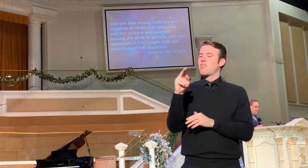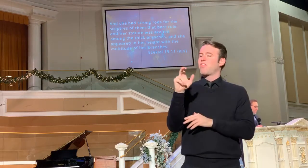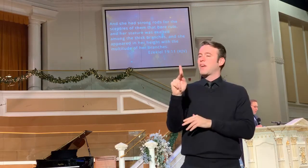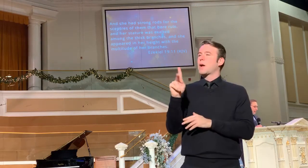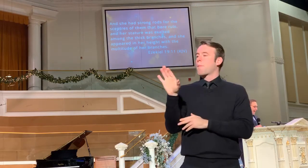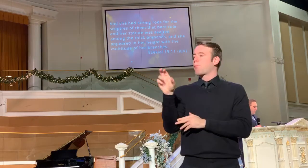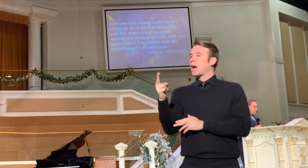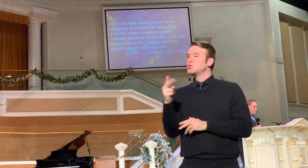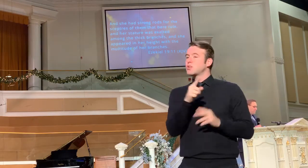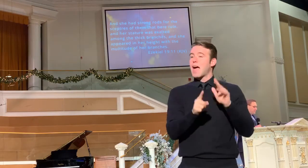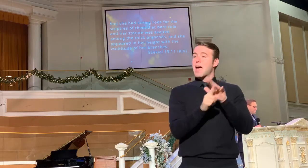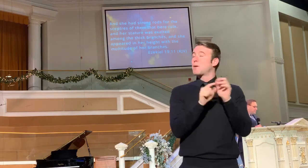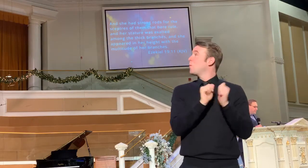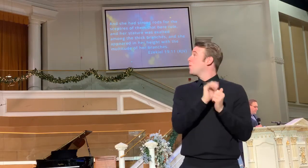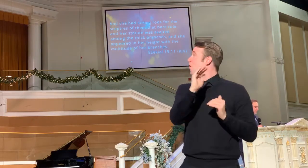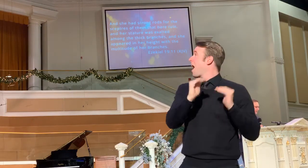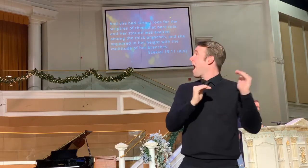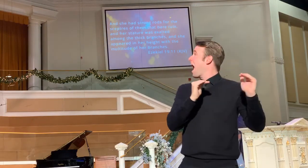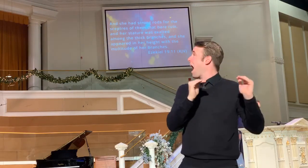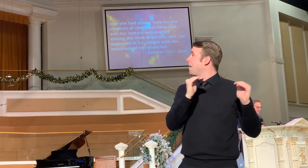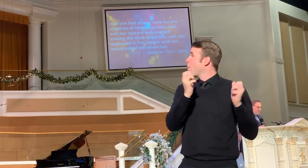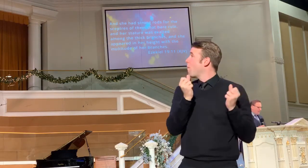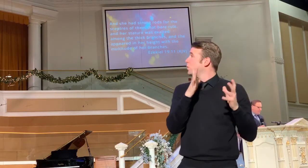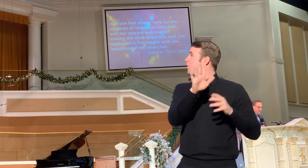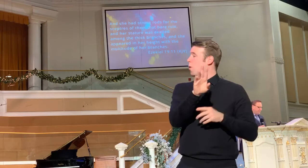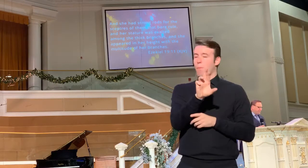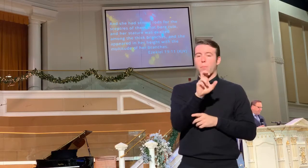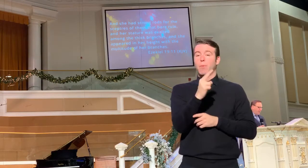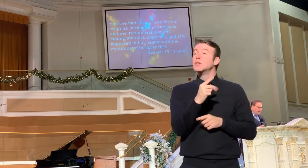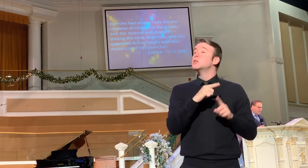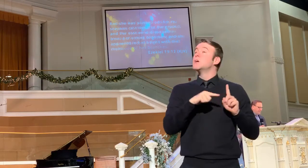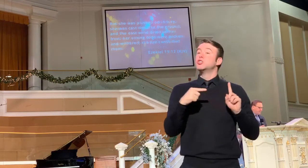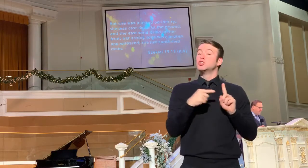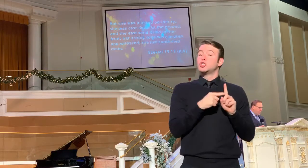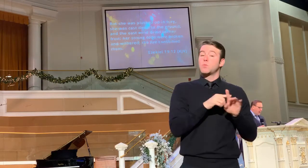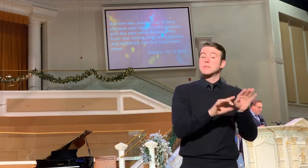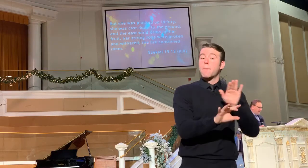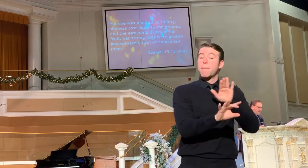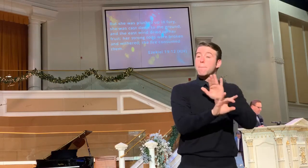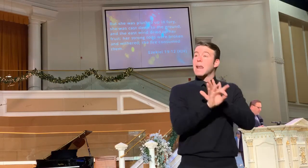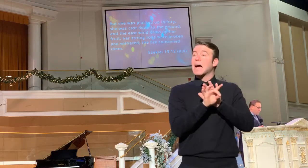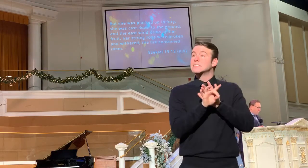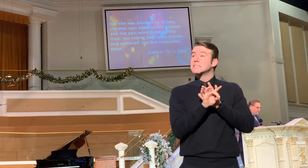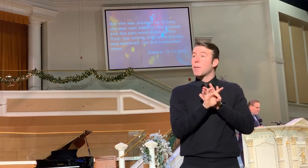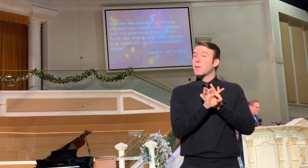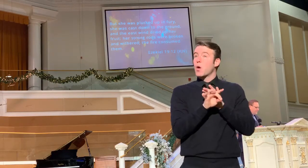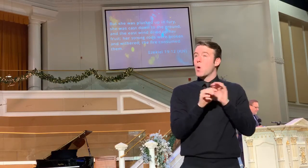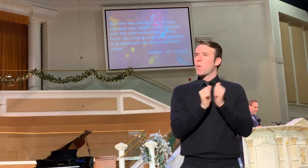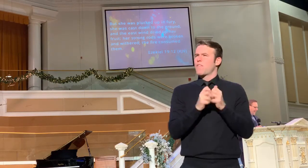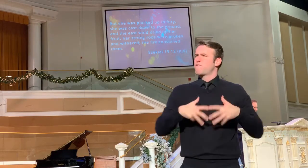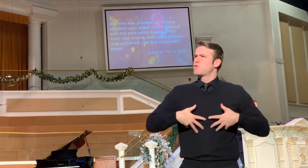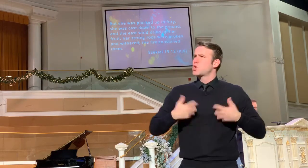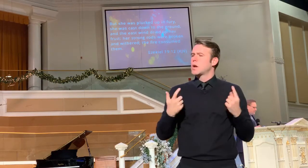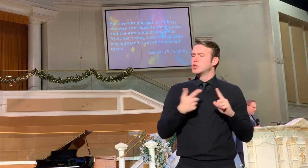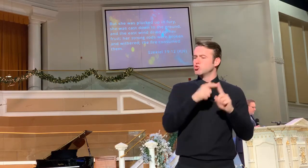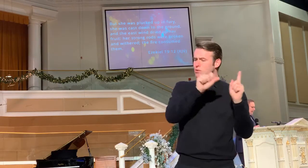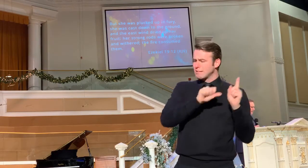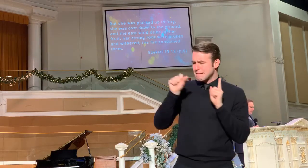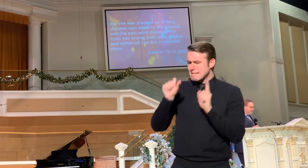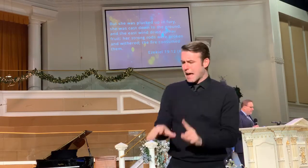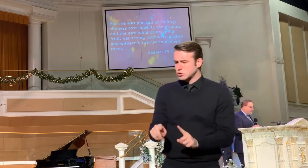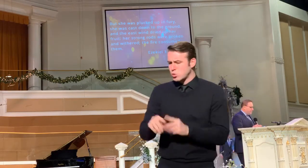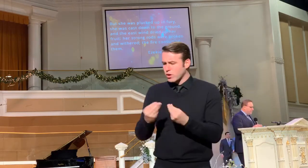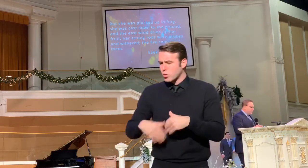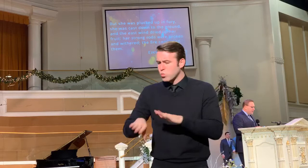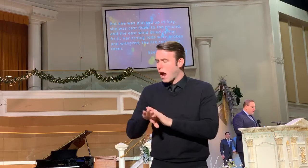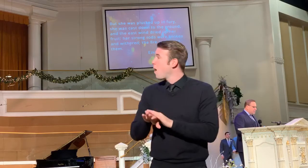She appeared in her height with a multitude of her branches. But she was plucked Up in fury, she was cast down to the